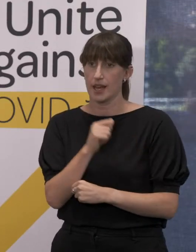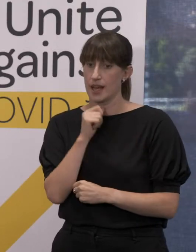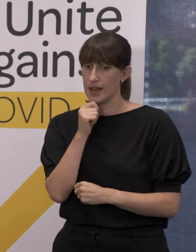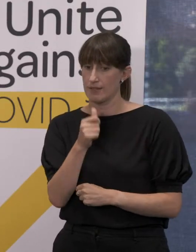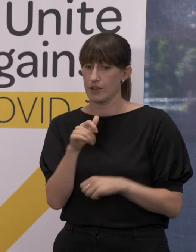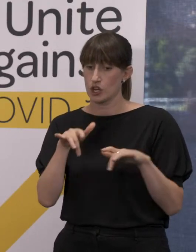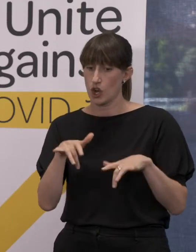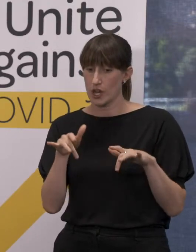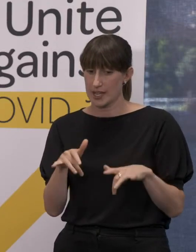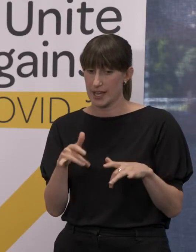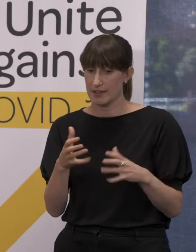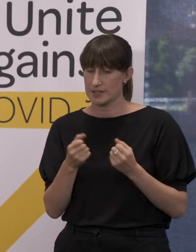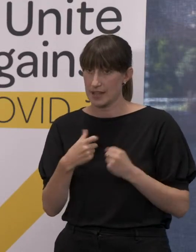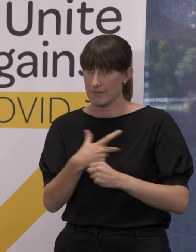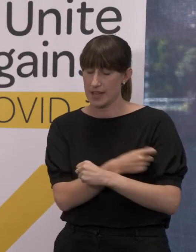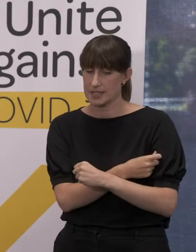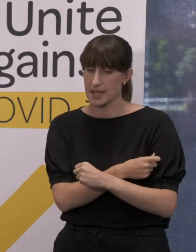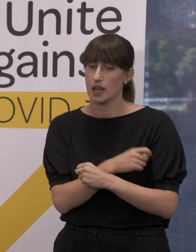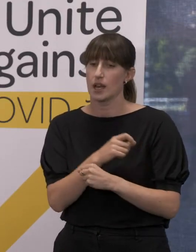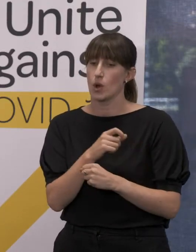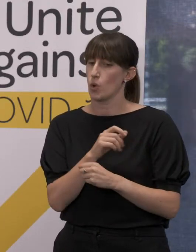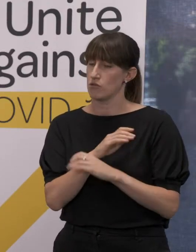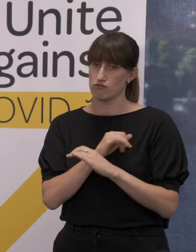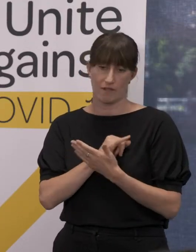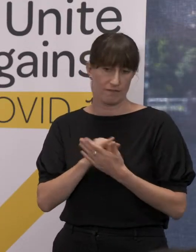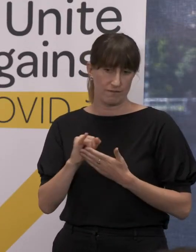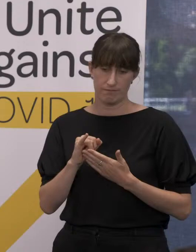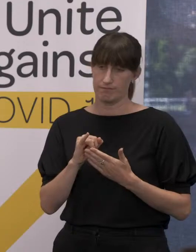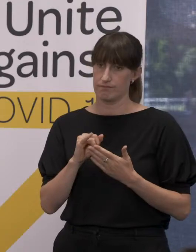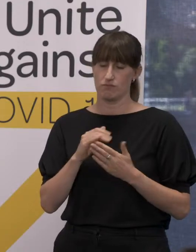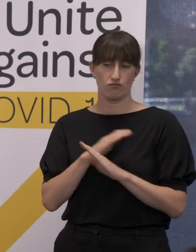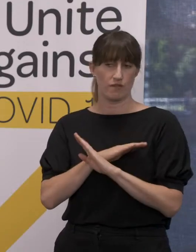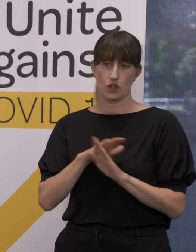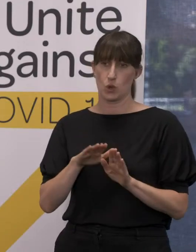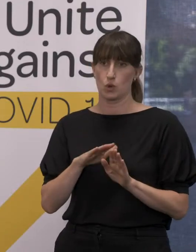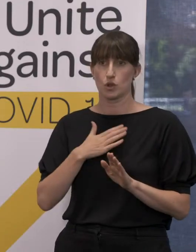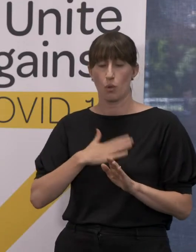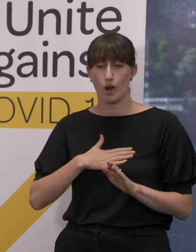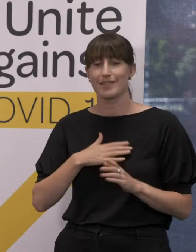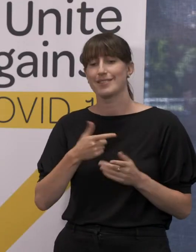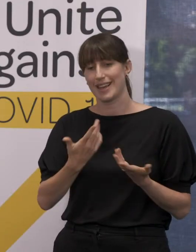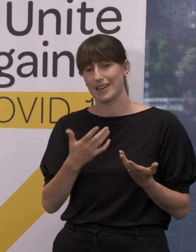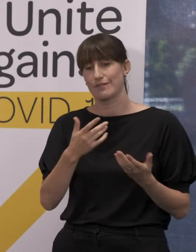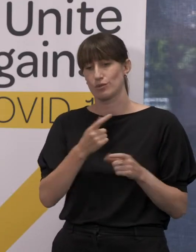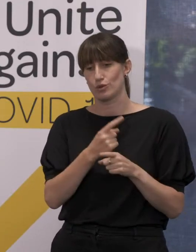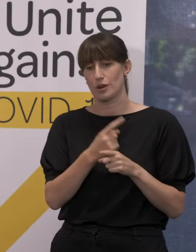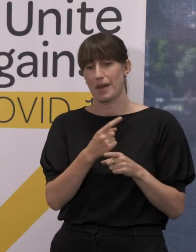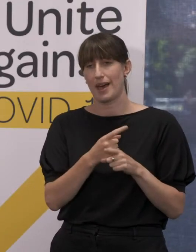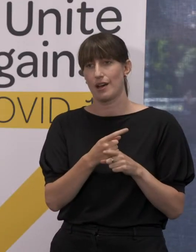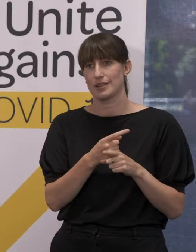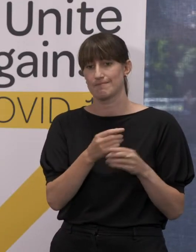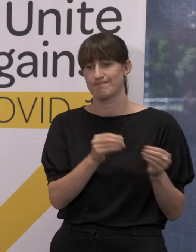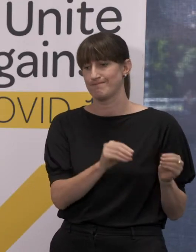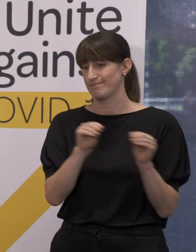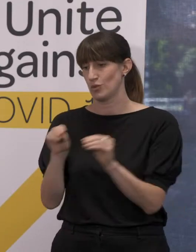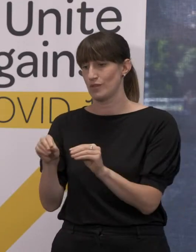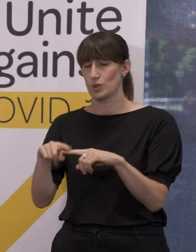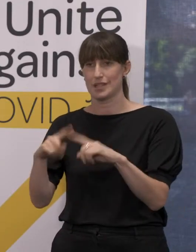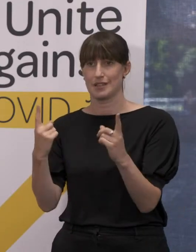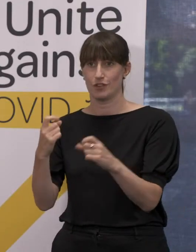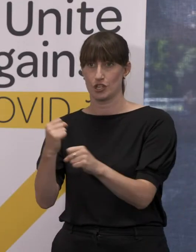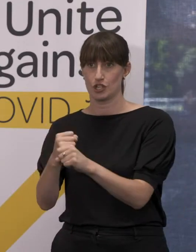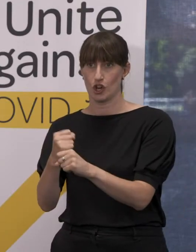to be discussions with around redeployment, because our advice is people working at the border should be vaccinated to